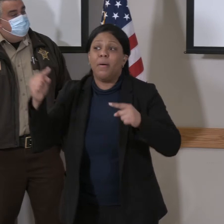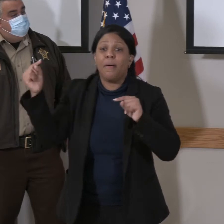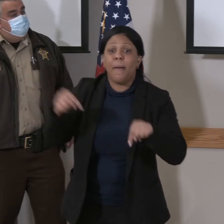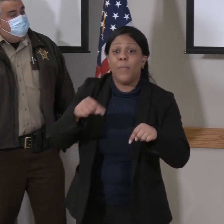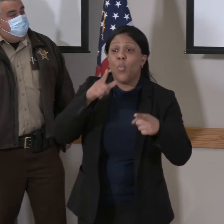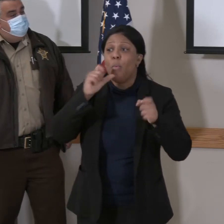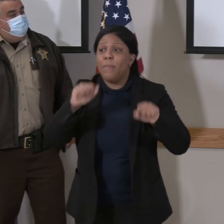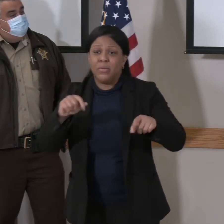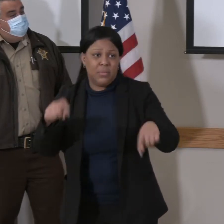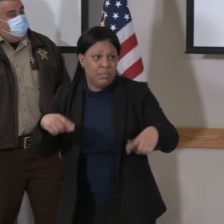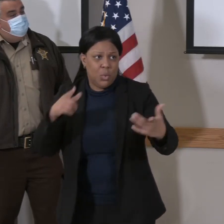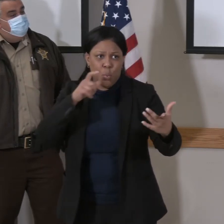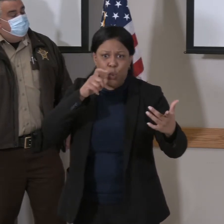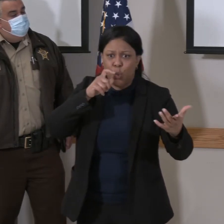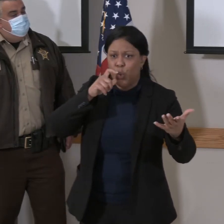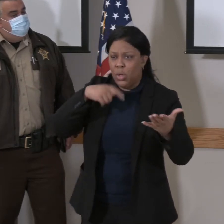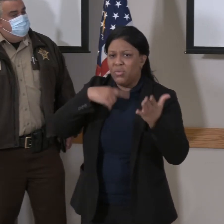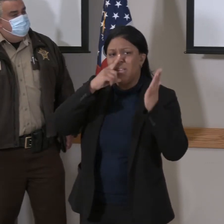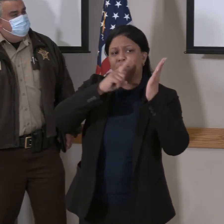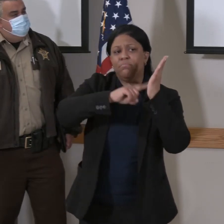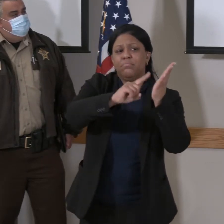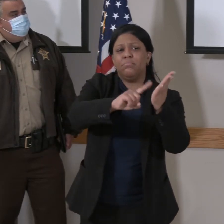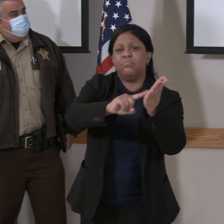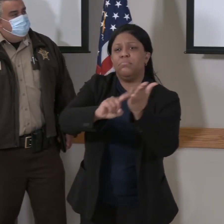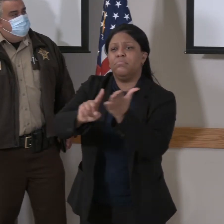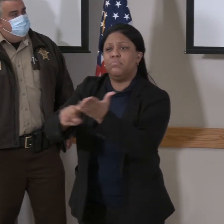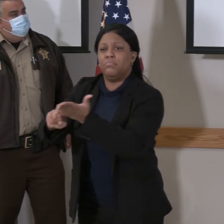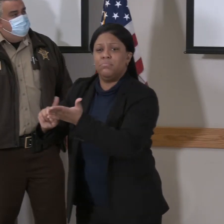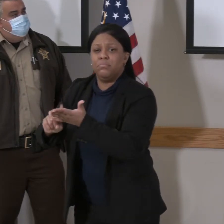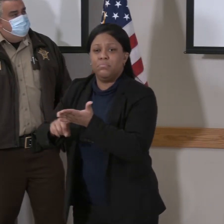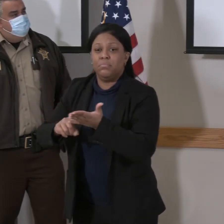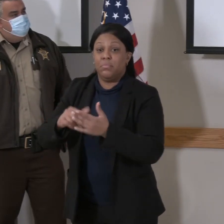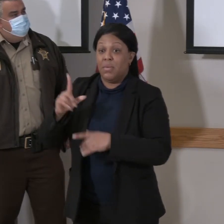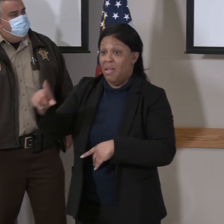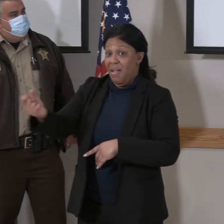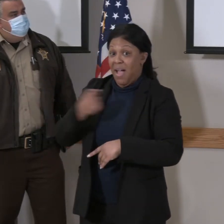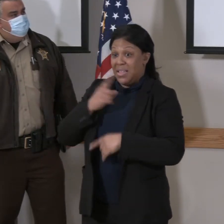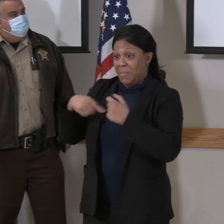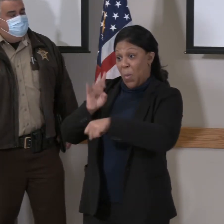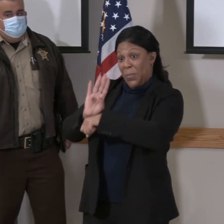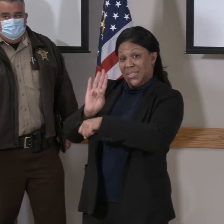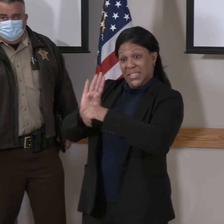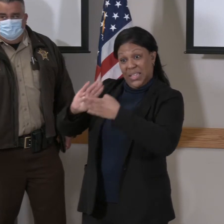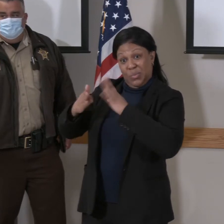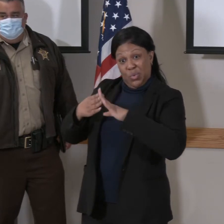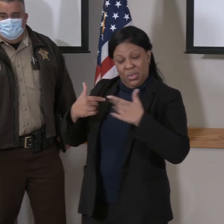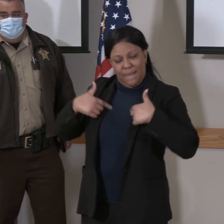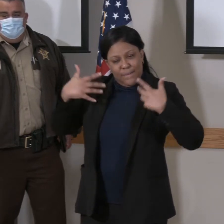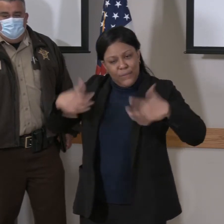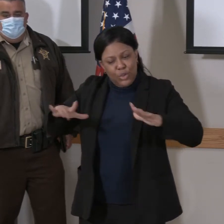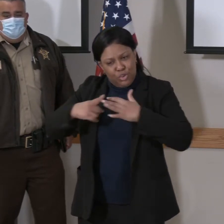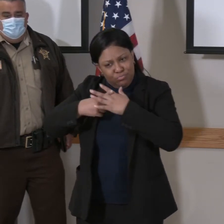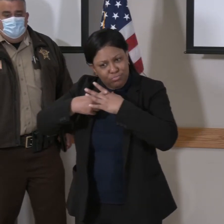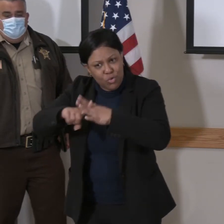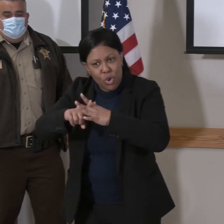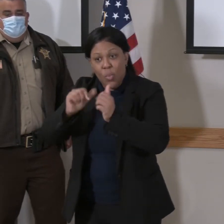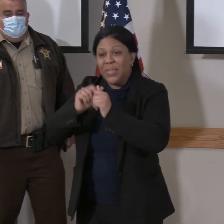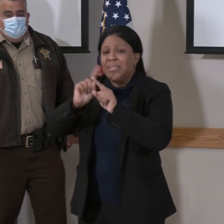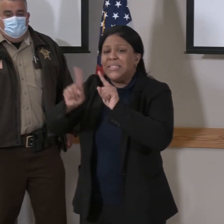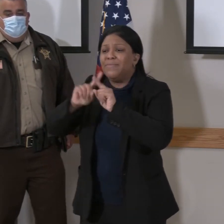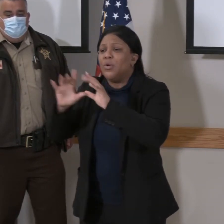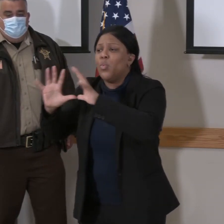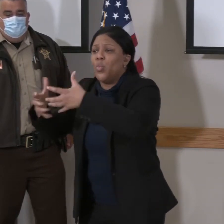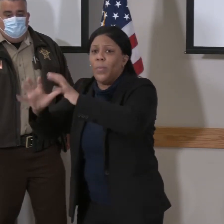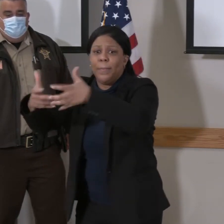both with the business community, so I've already started having conversations with the Grocers Association, for example. We're going to have conversations with the banks. We're